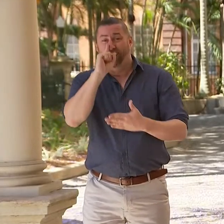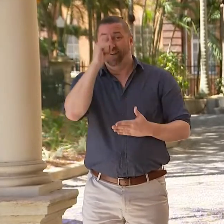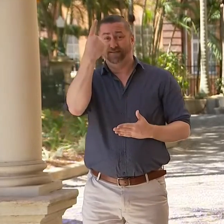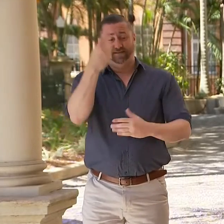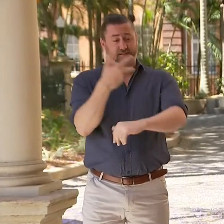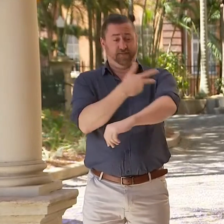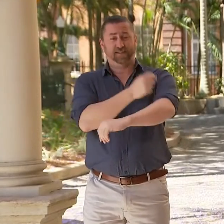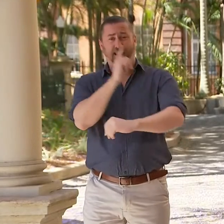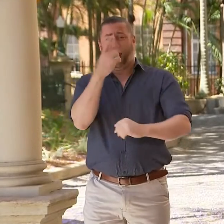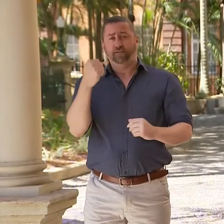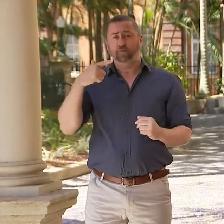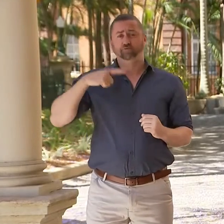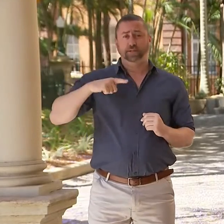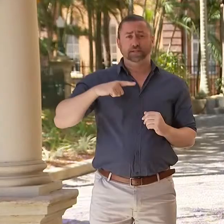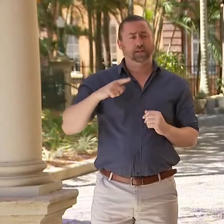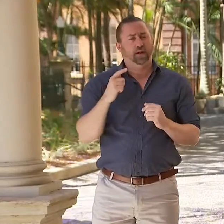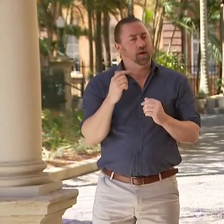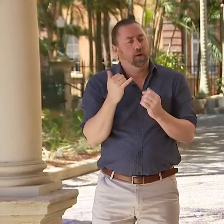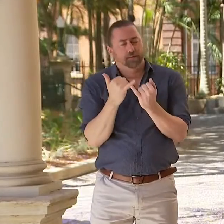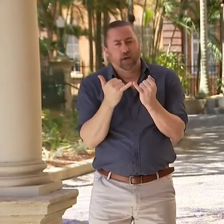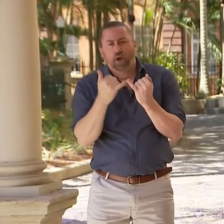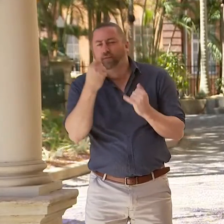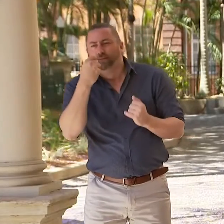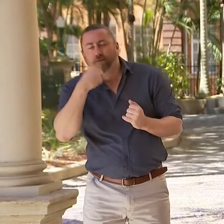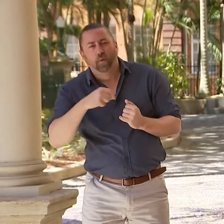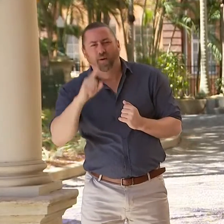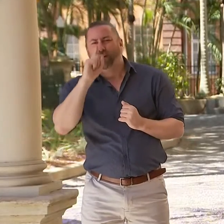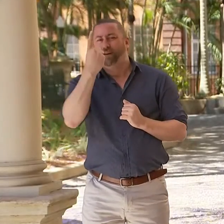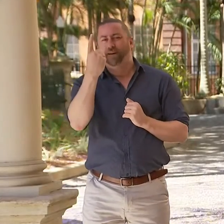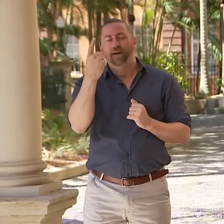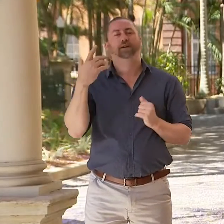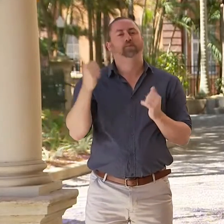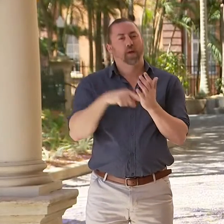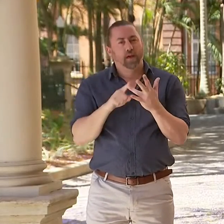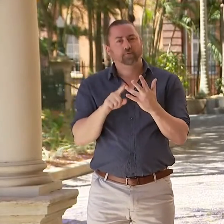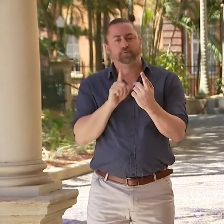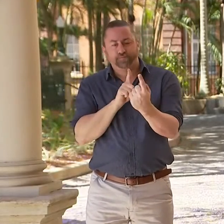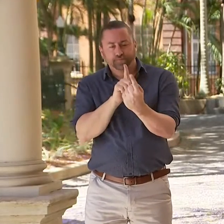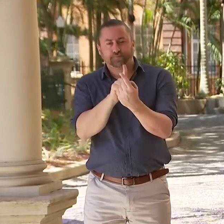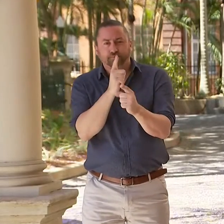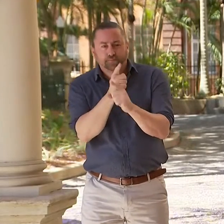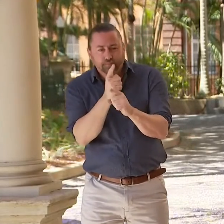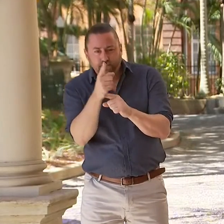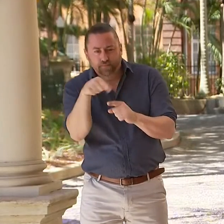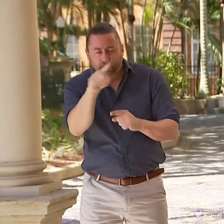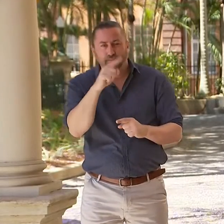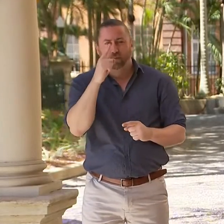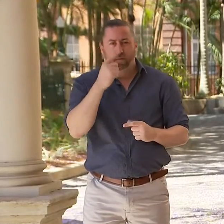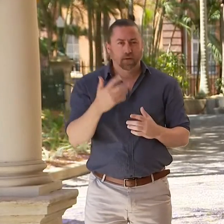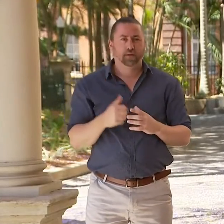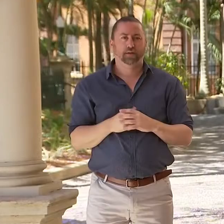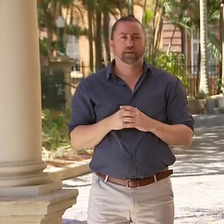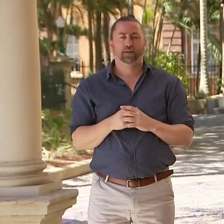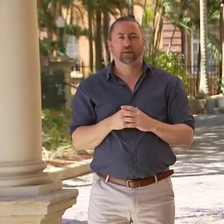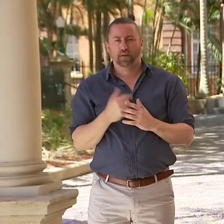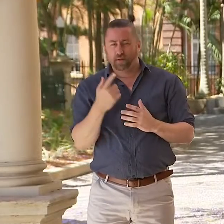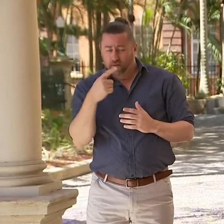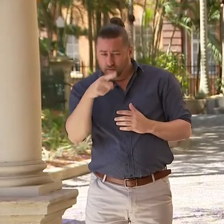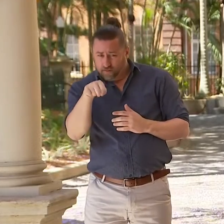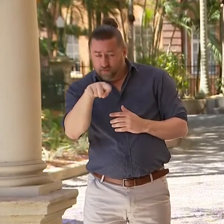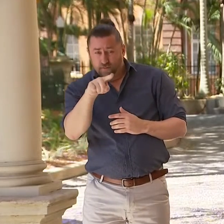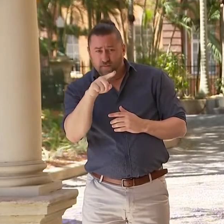be vaccinated, a very small number. So we're just working through whether these people have one of